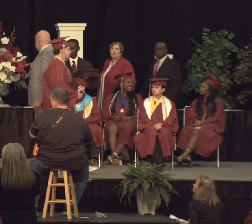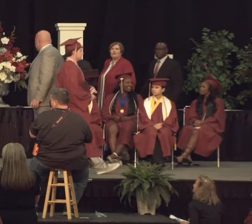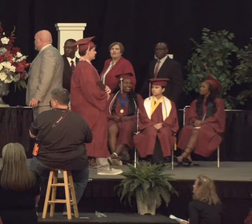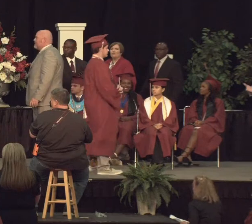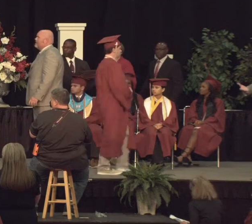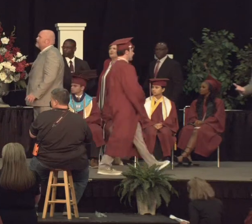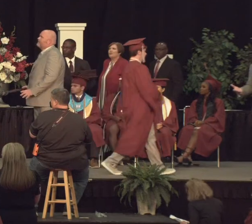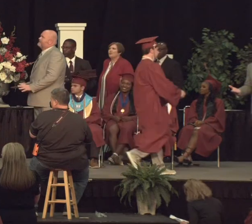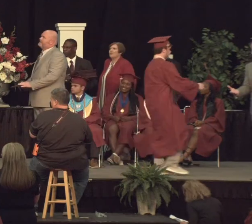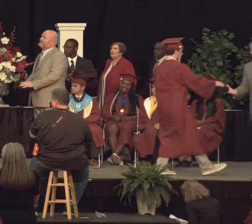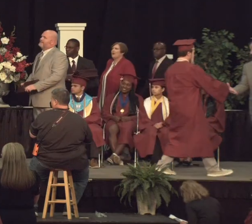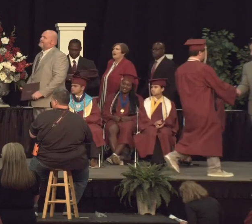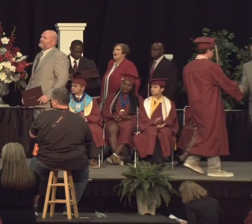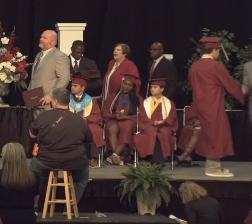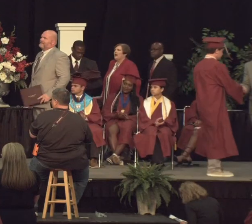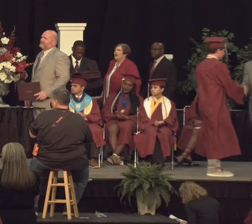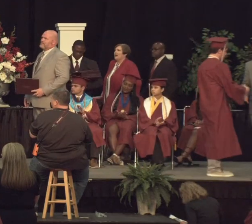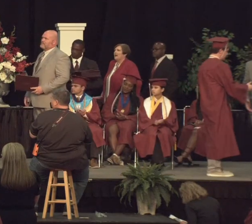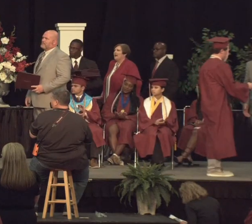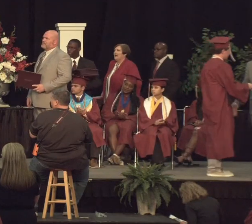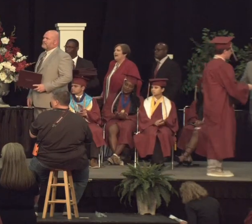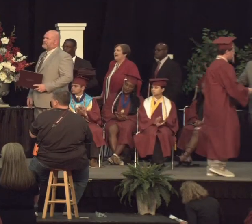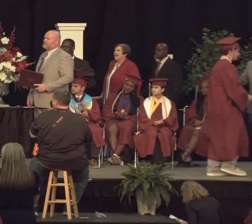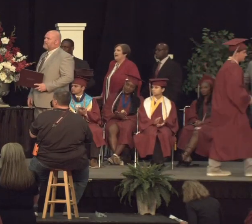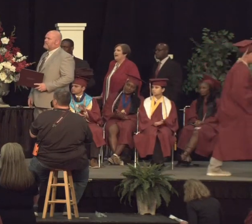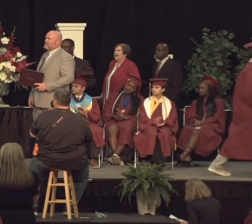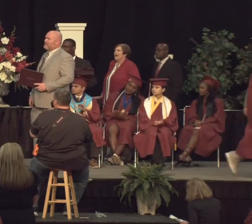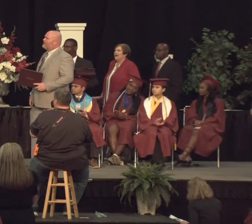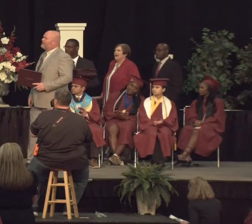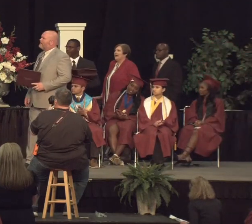Gianna Ryan, cum laude.